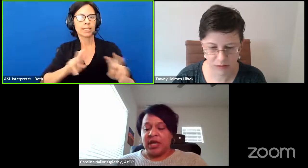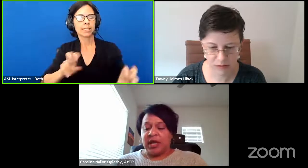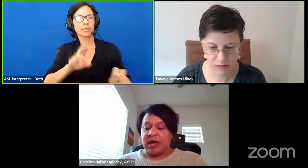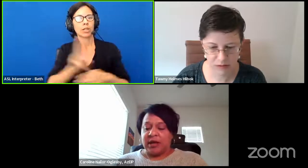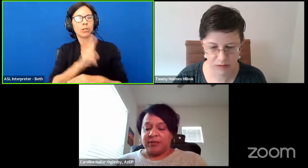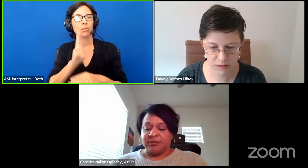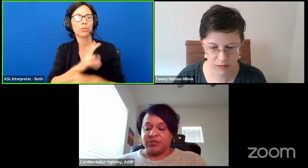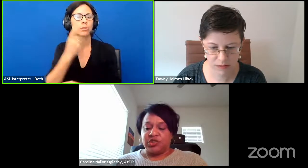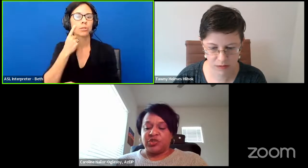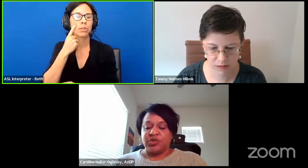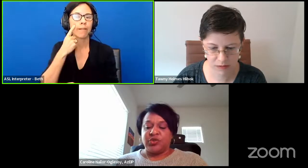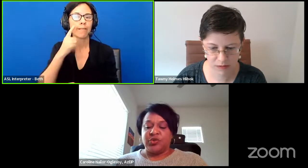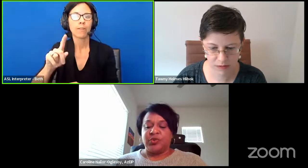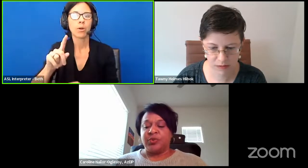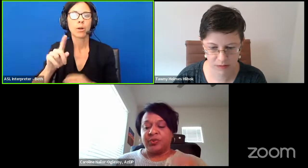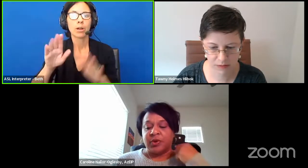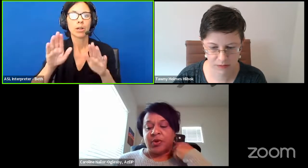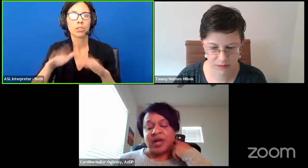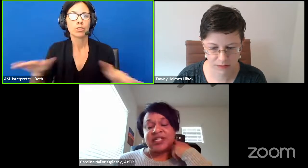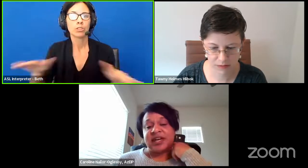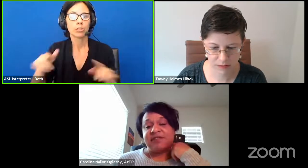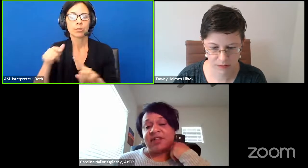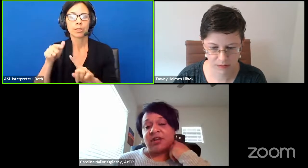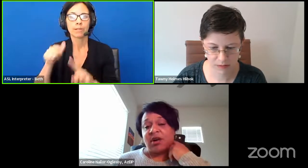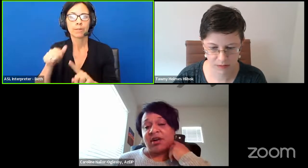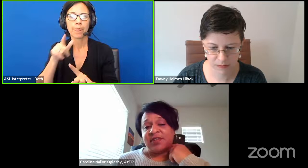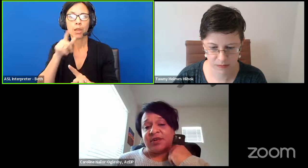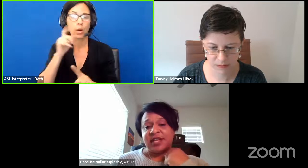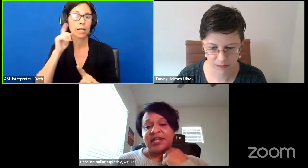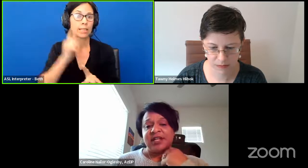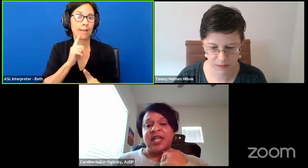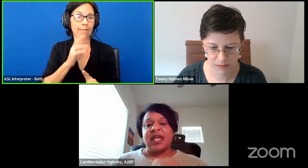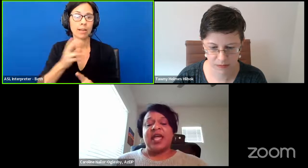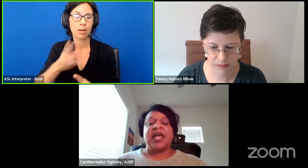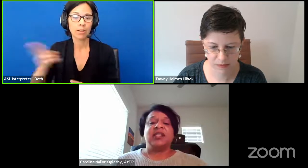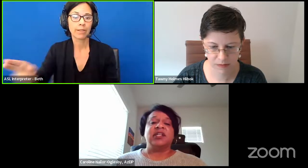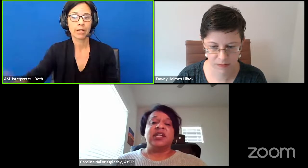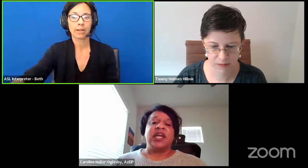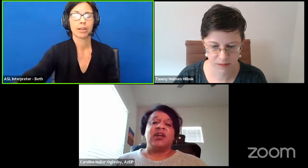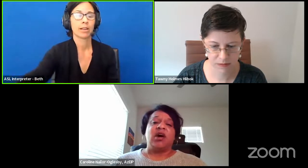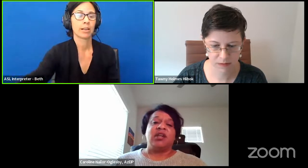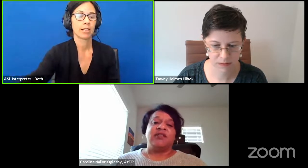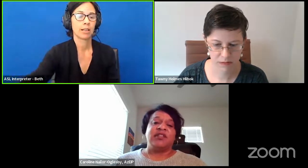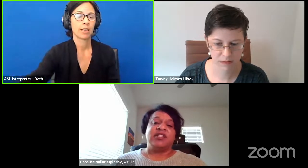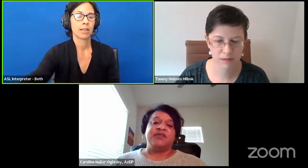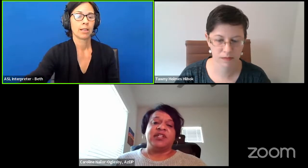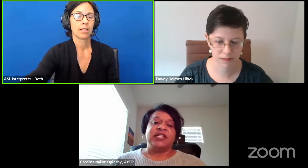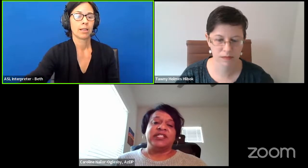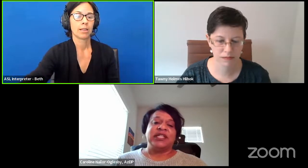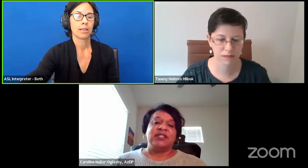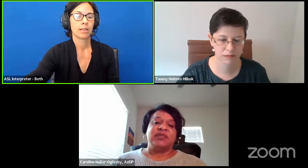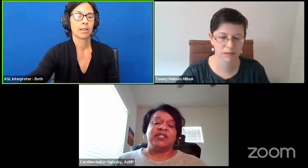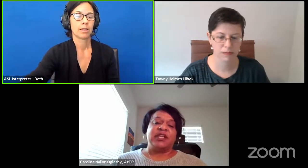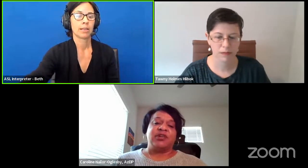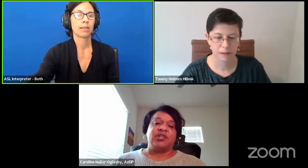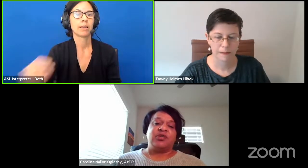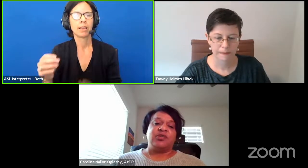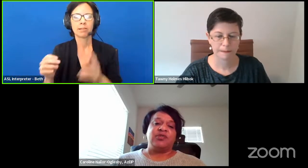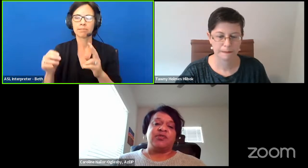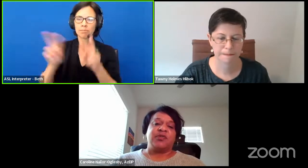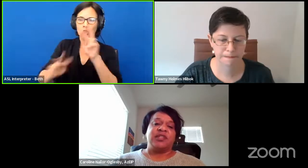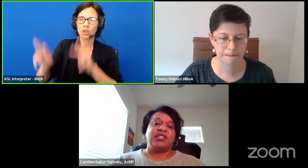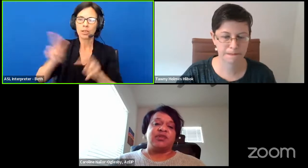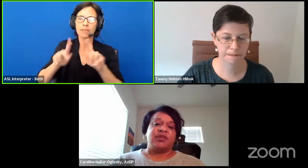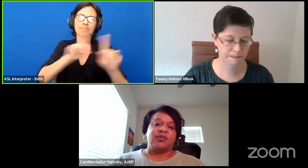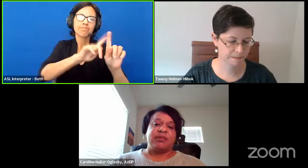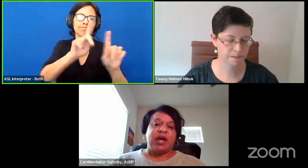for children who are deaf and hard of hearing, and looking at all of the different assessments that are